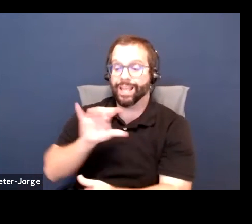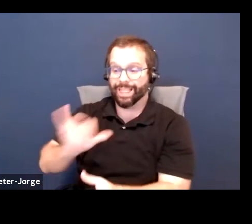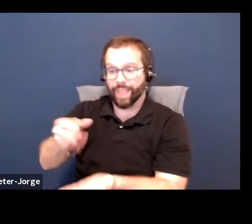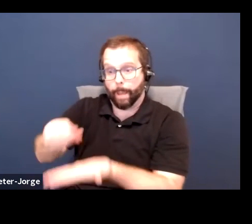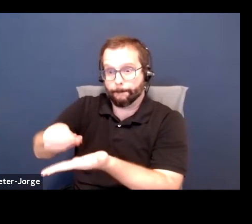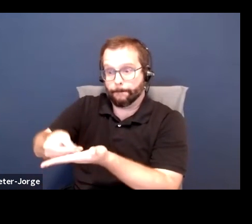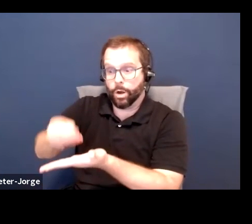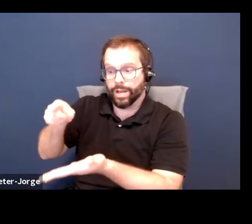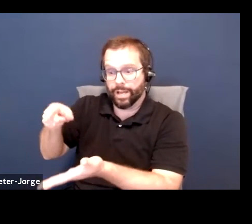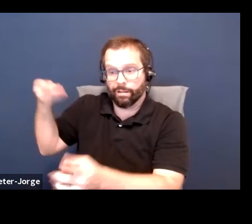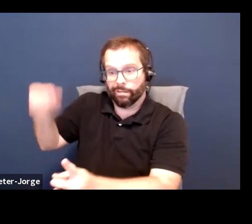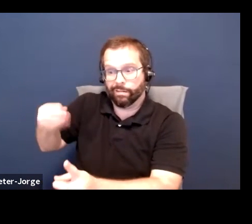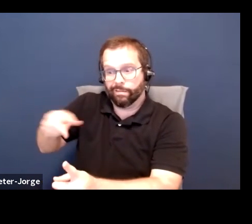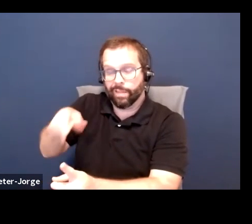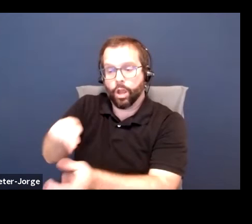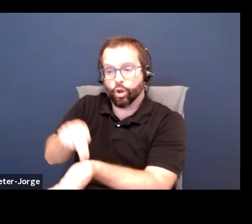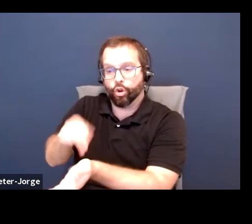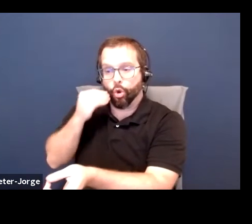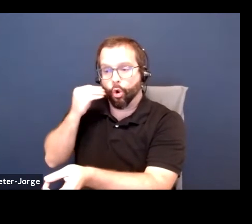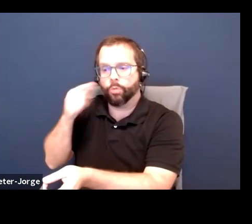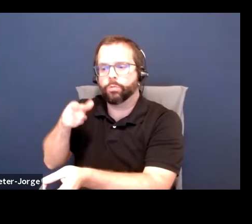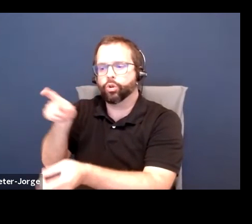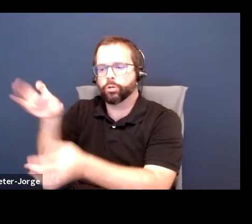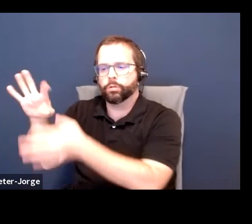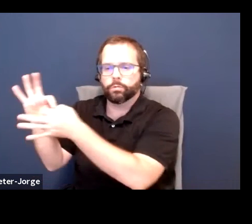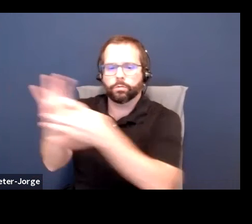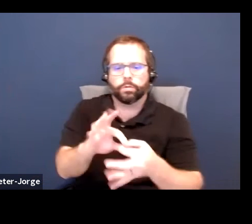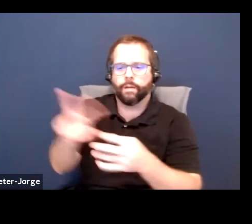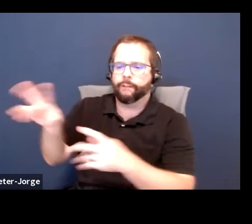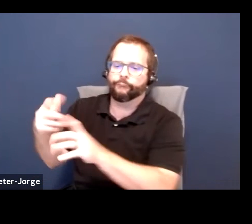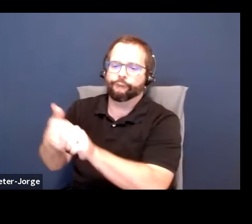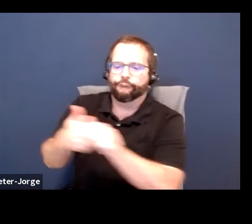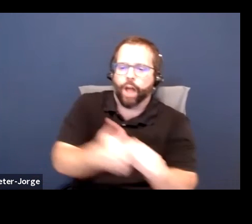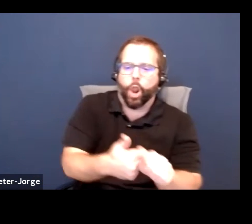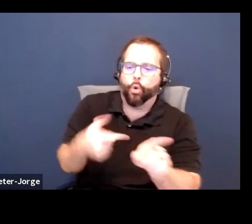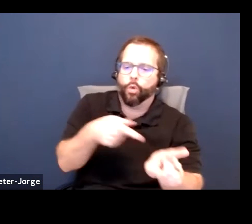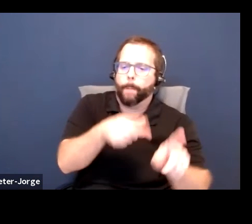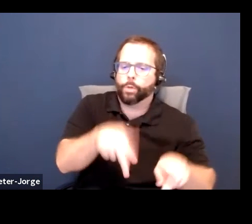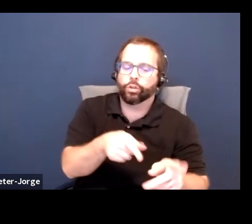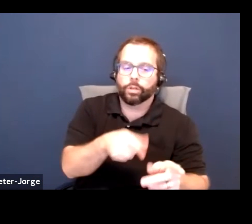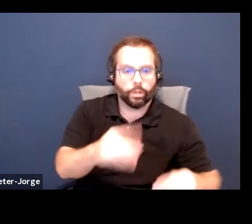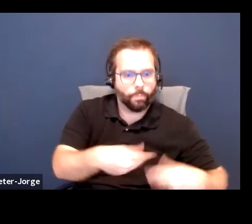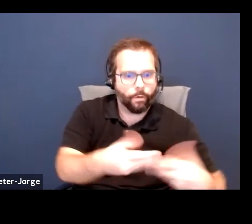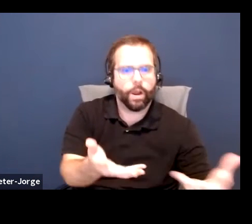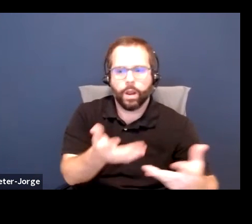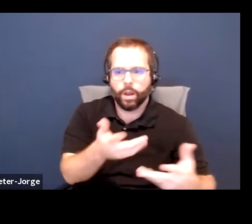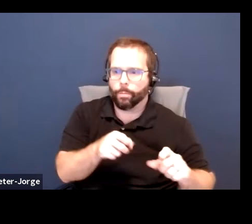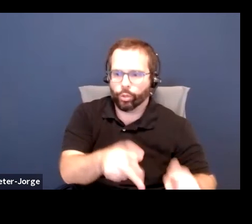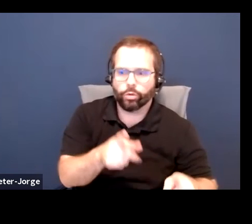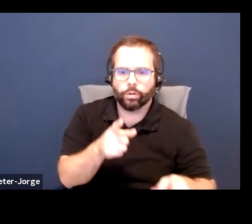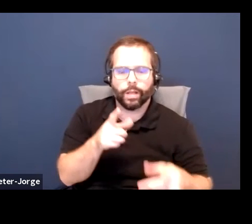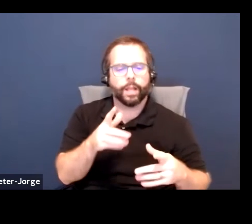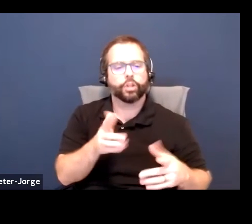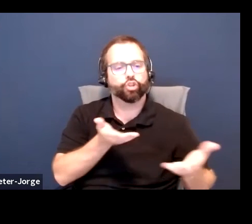additional resources to provide to that person and or serve areas that we've not been real efficient